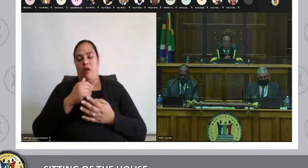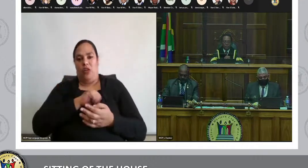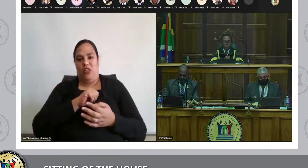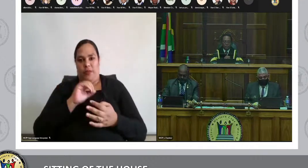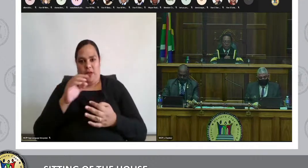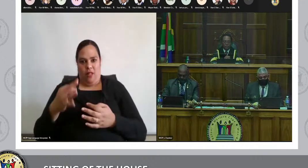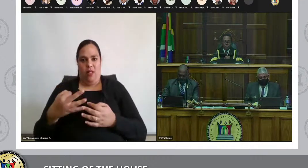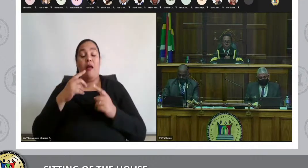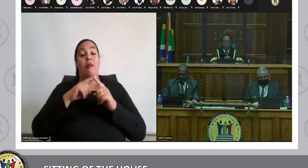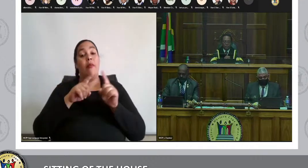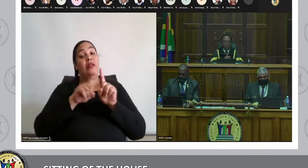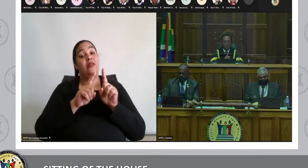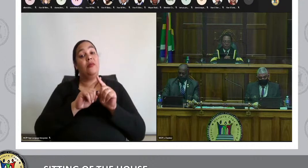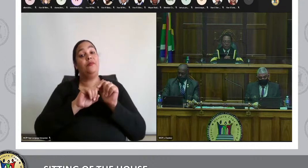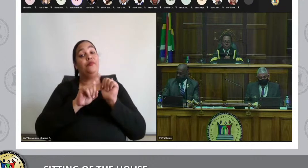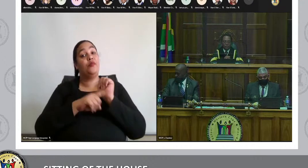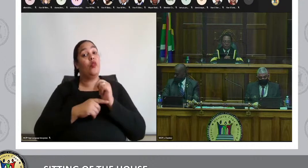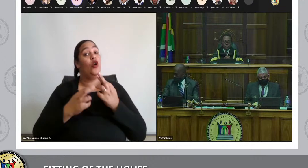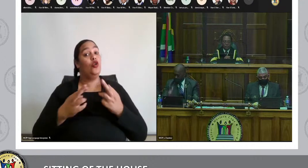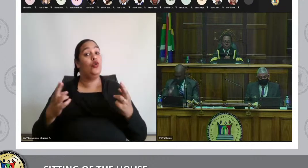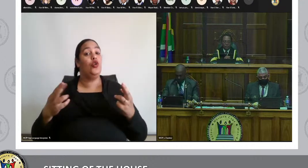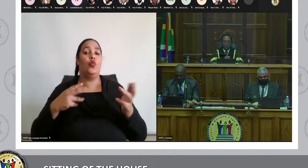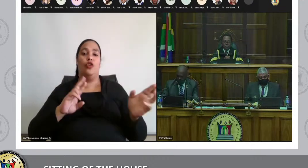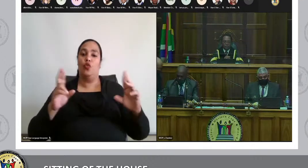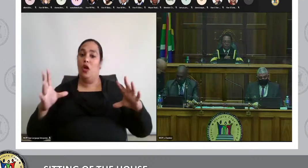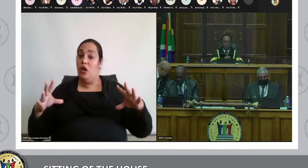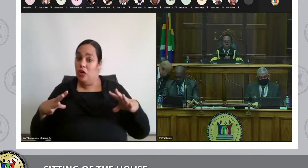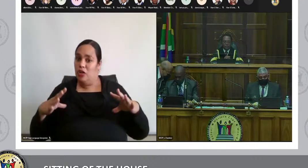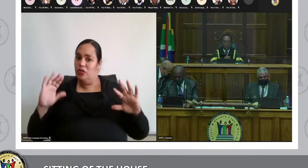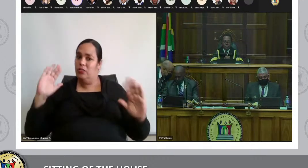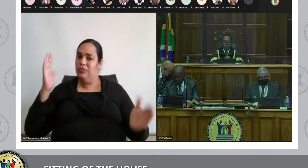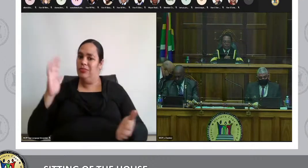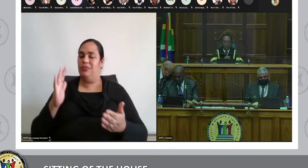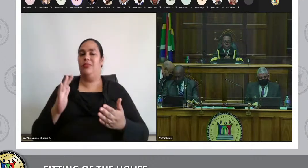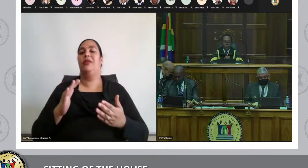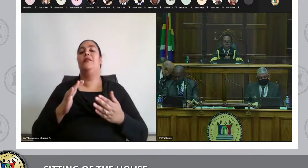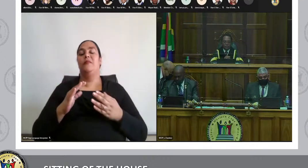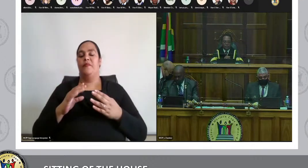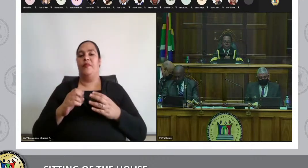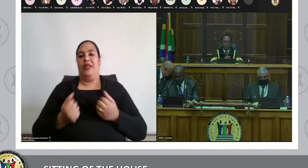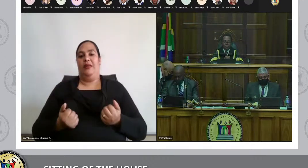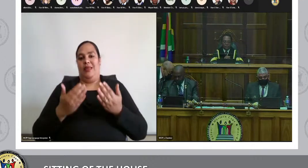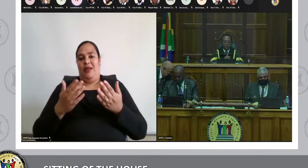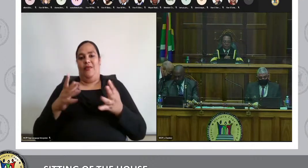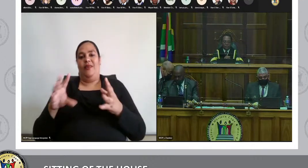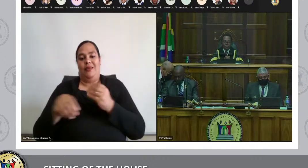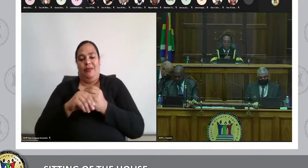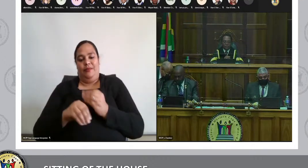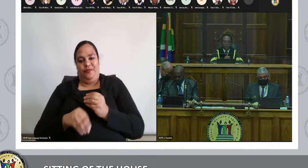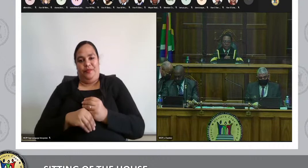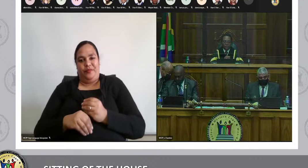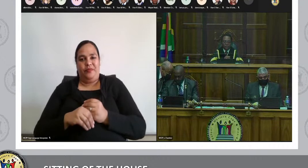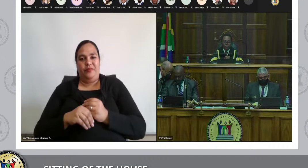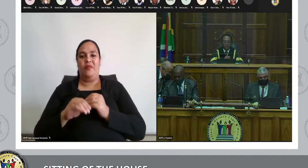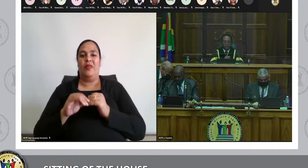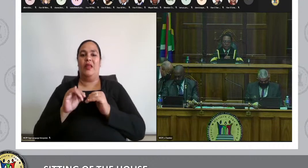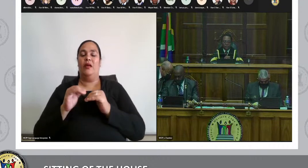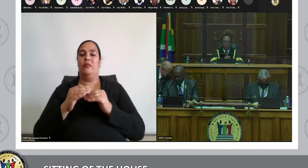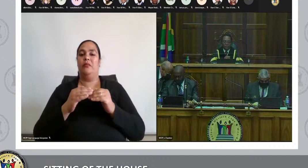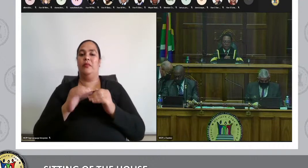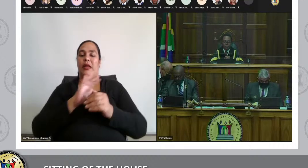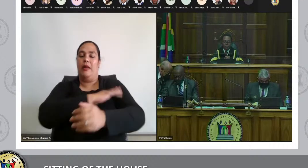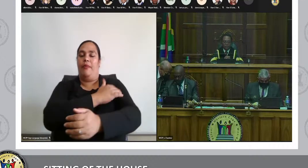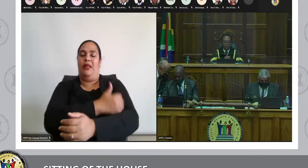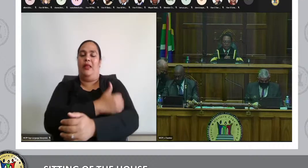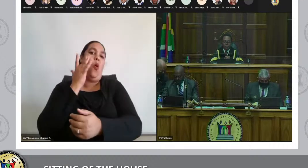Also, whilst always a last resort, we remain ready to de-escalate the service and create additional acute care capacity when